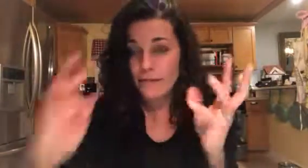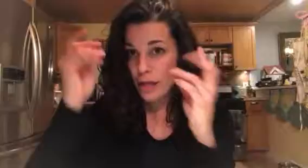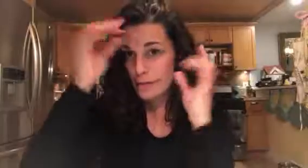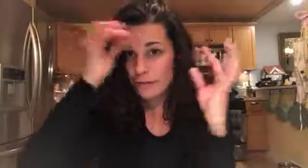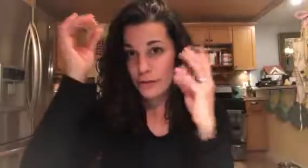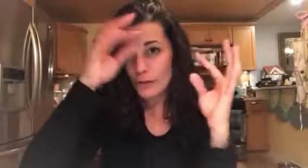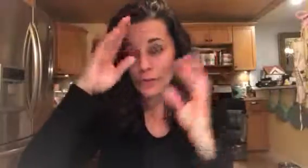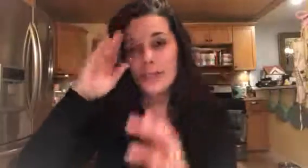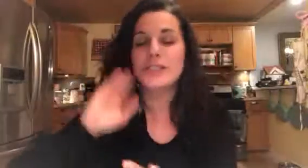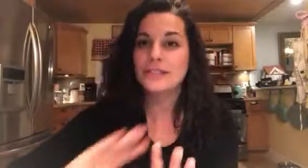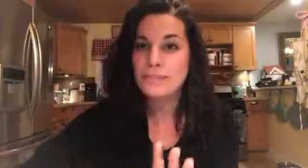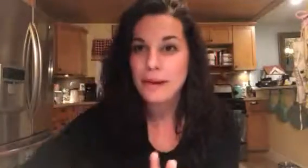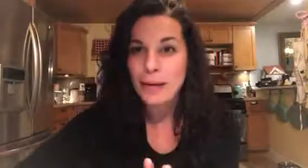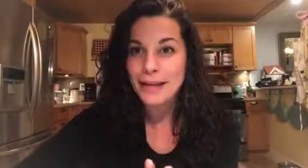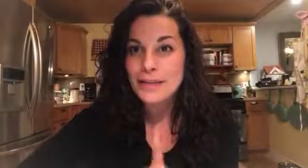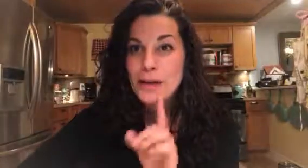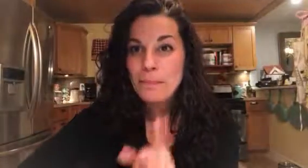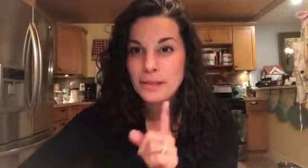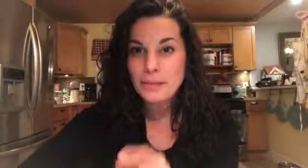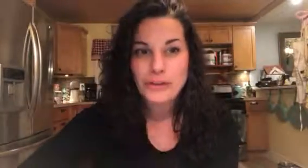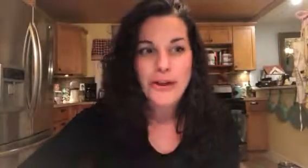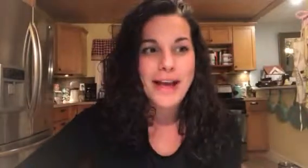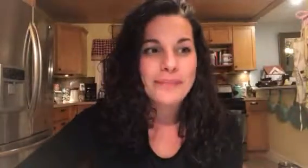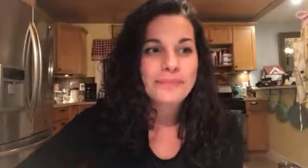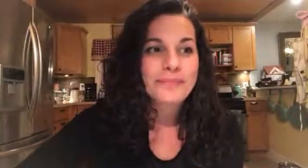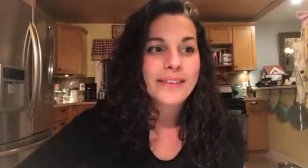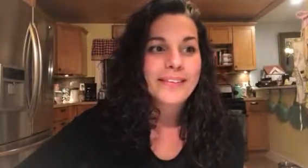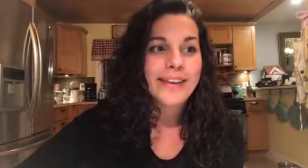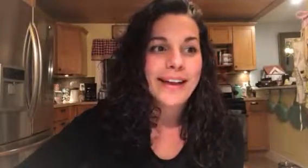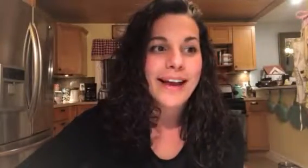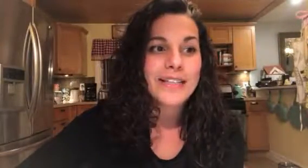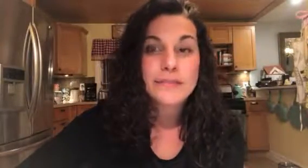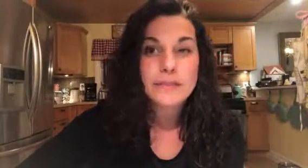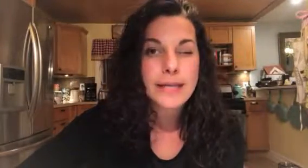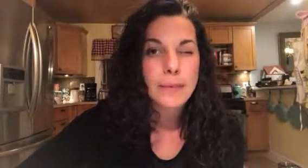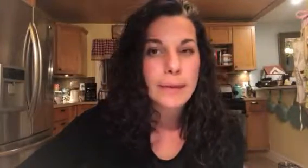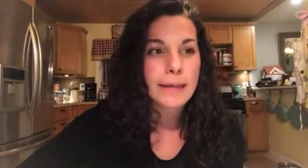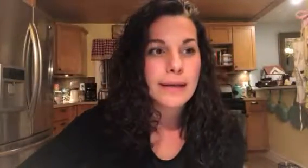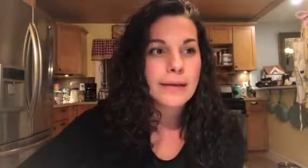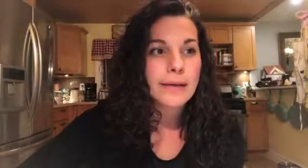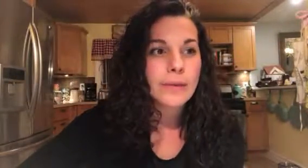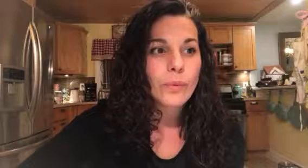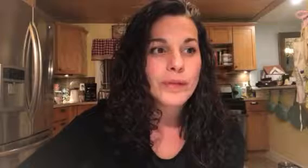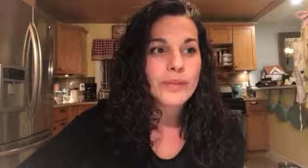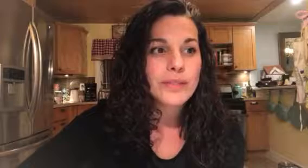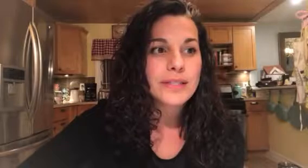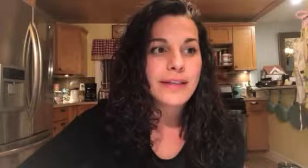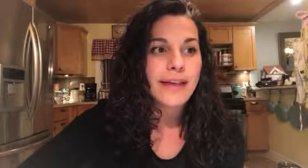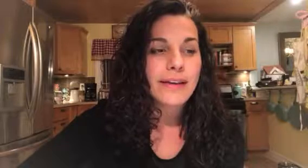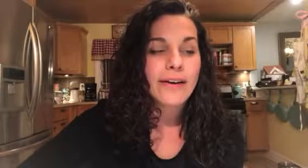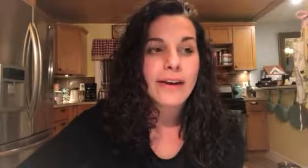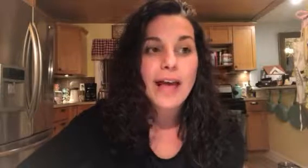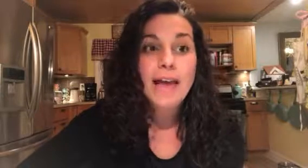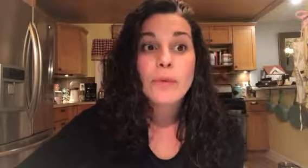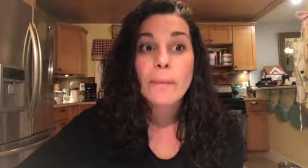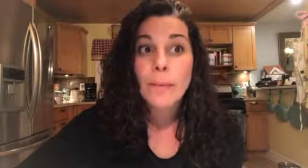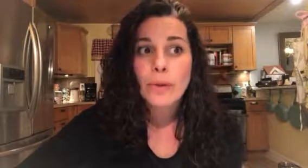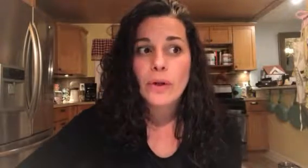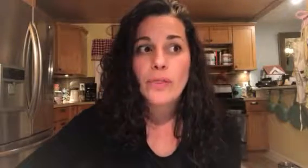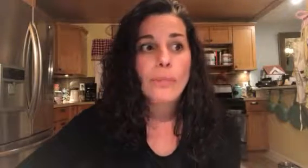lot of different interpretations in my mind, but let me try. Okay guys, stay with me. We're gonna do this together. And remember, the